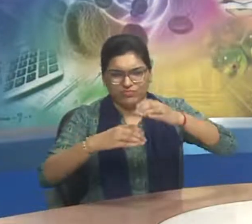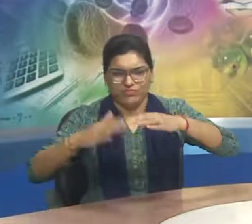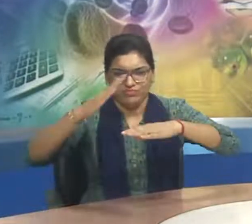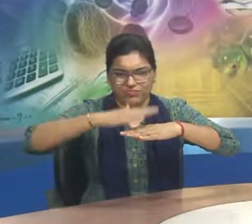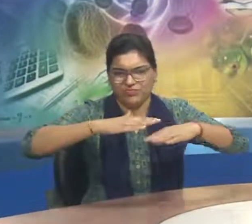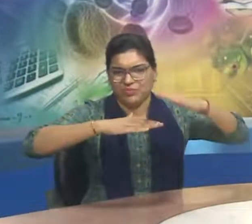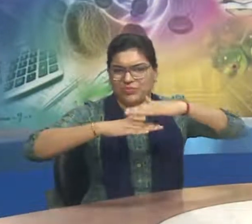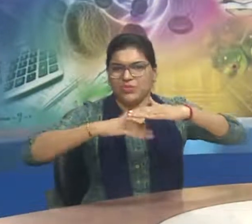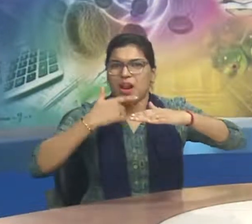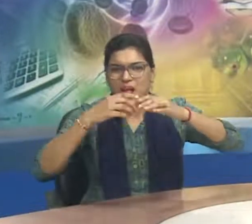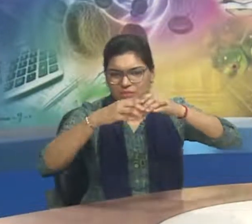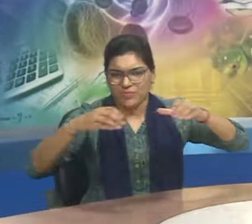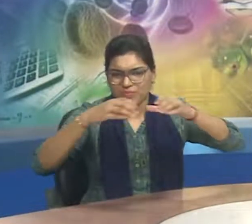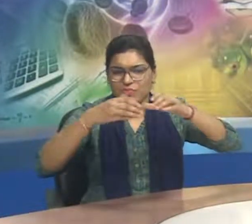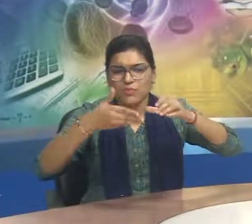use coal for making the bricks.